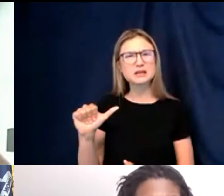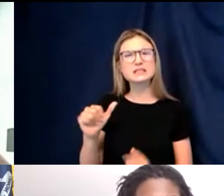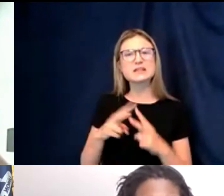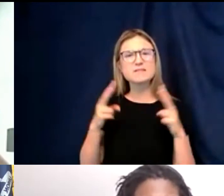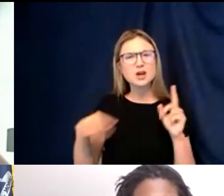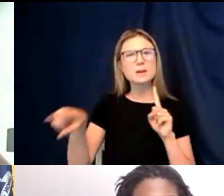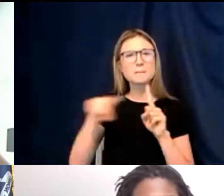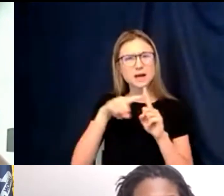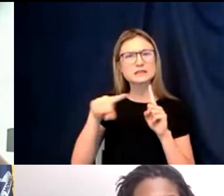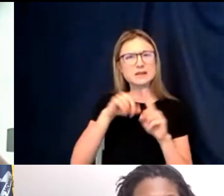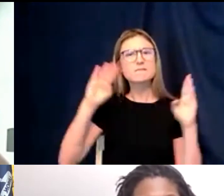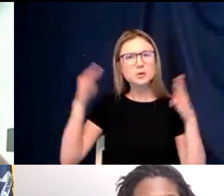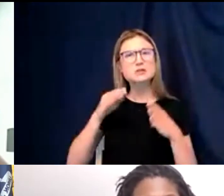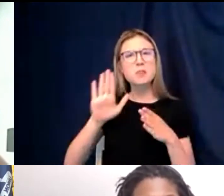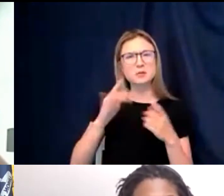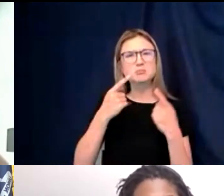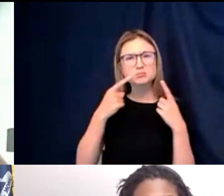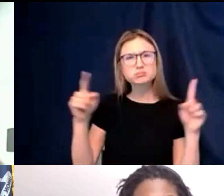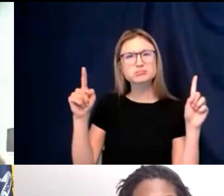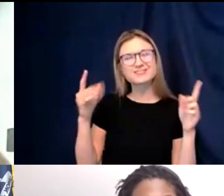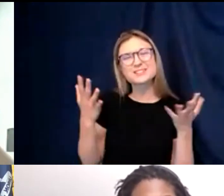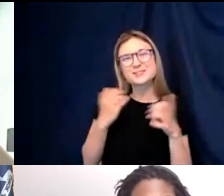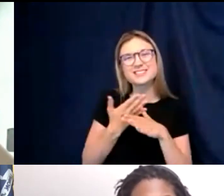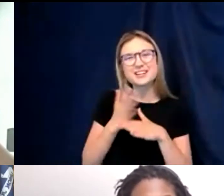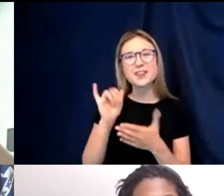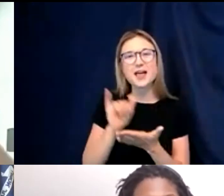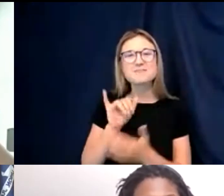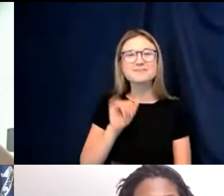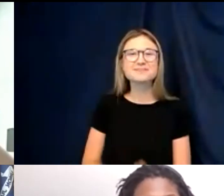can accomplish. So just want to share that.